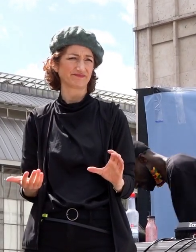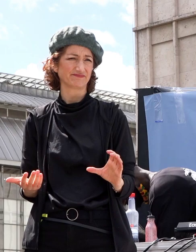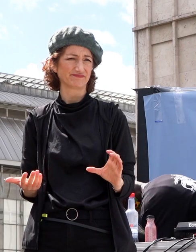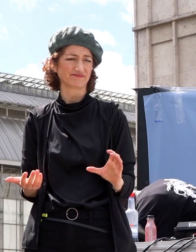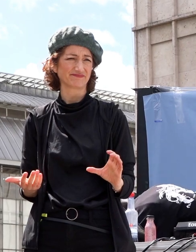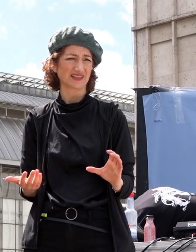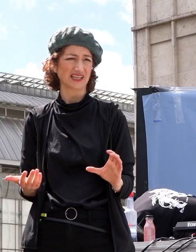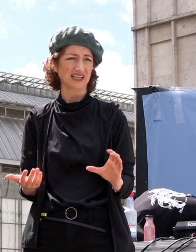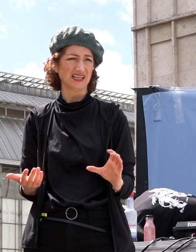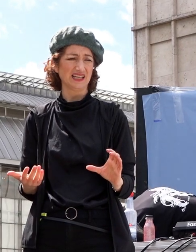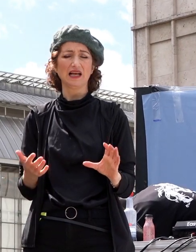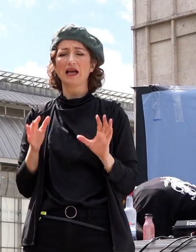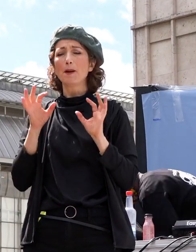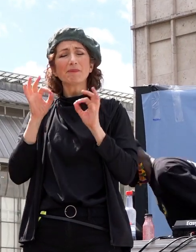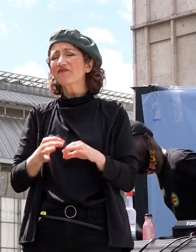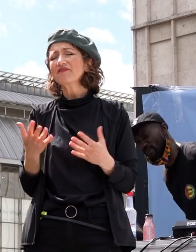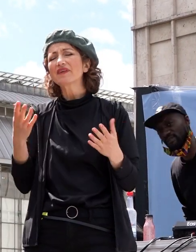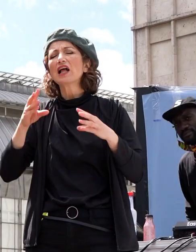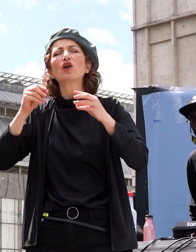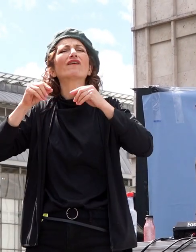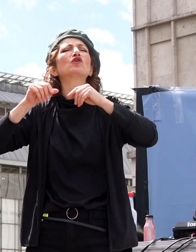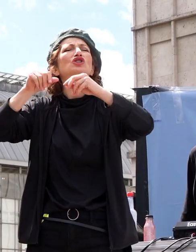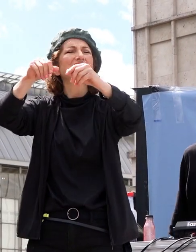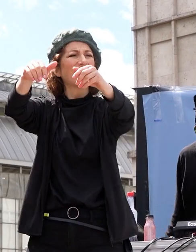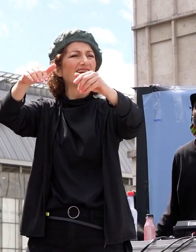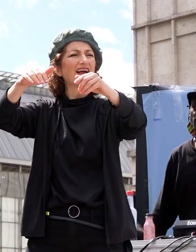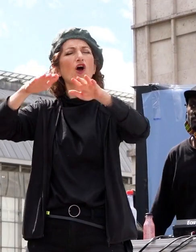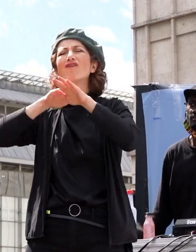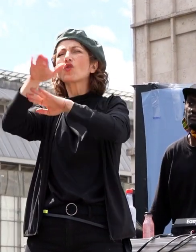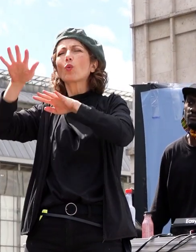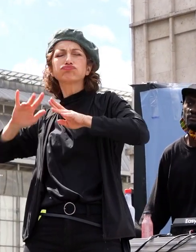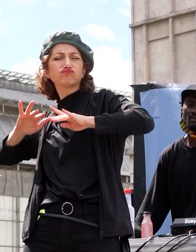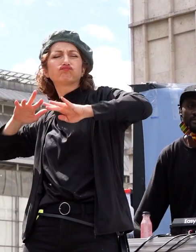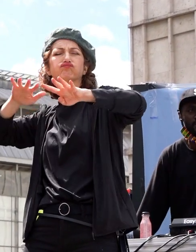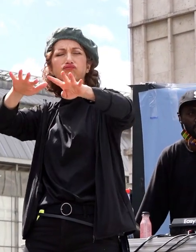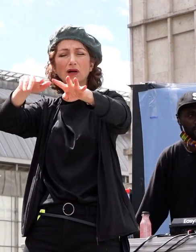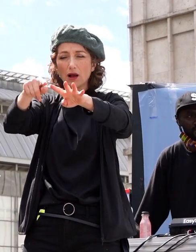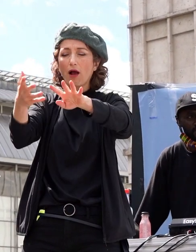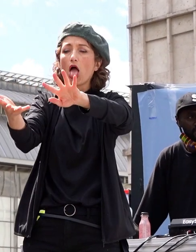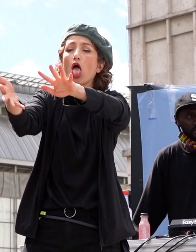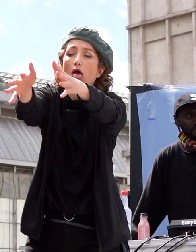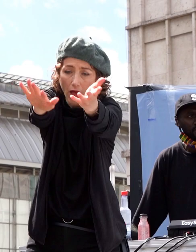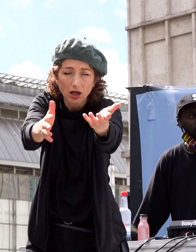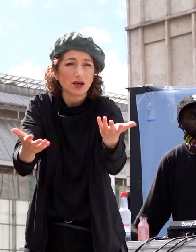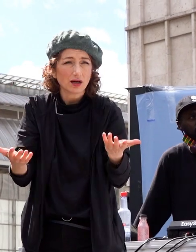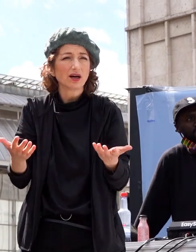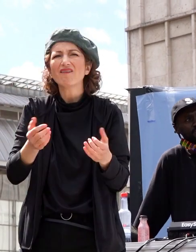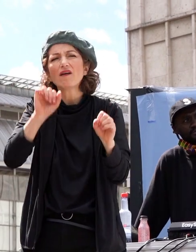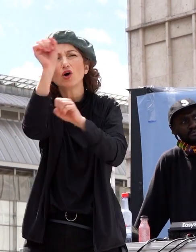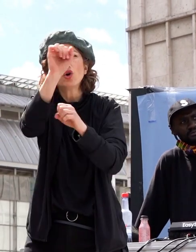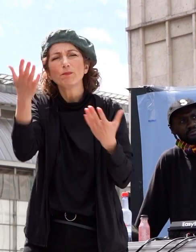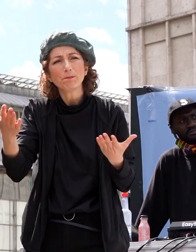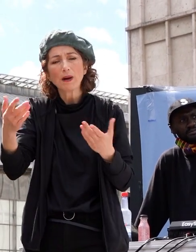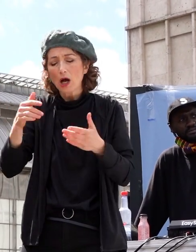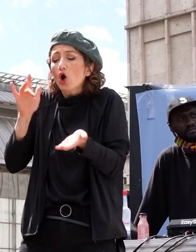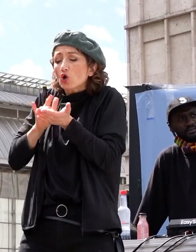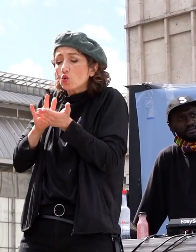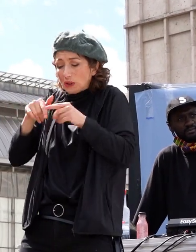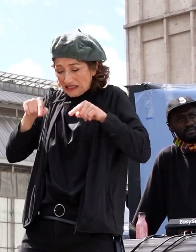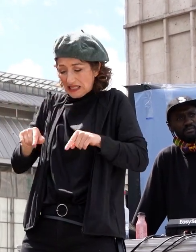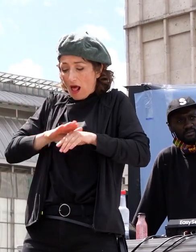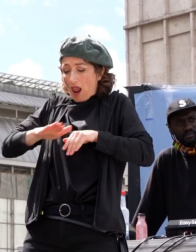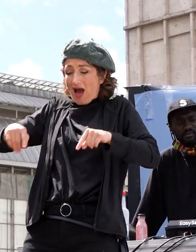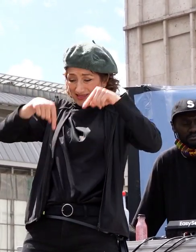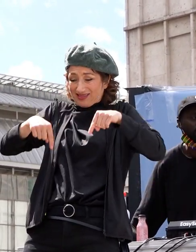If migrants die in the Sahara, it is the violence of global economic systems which drive them into the